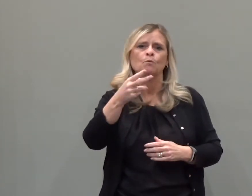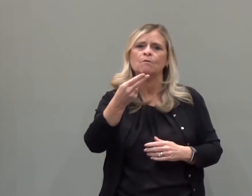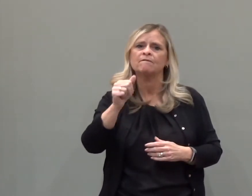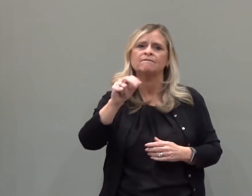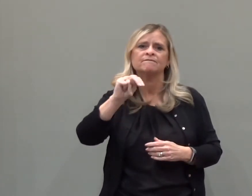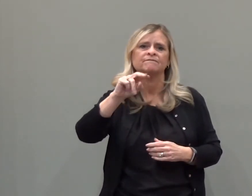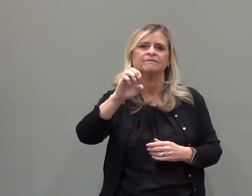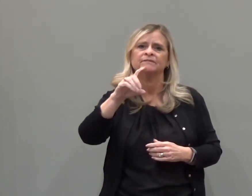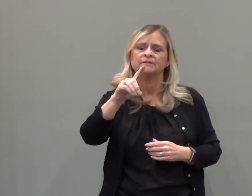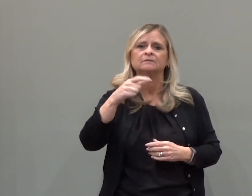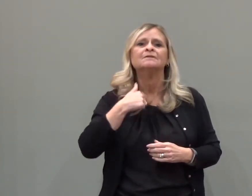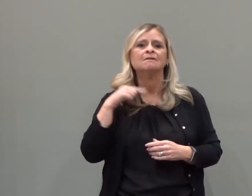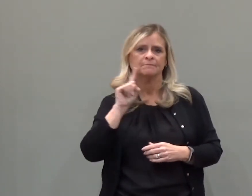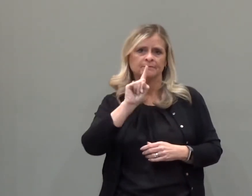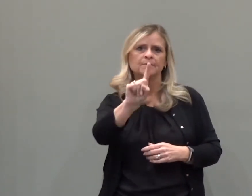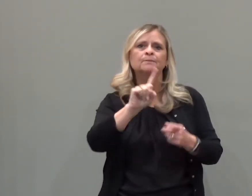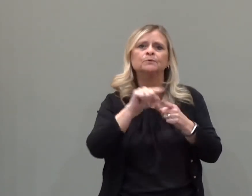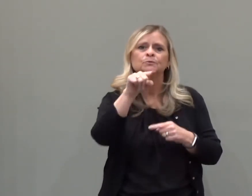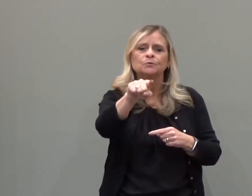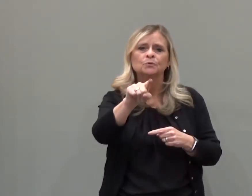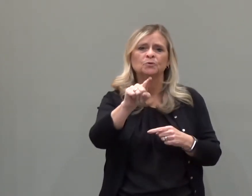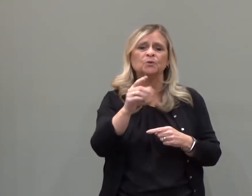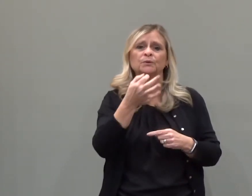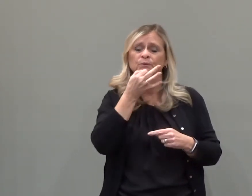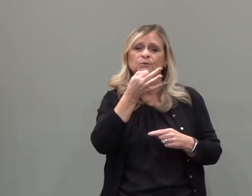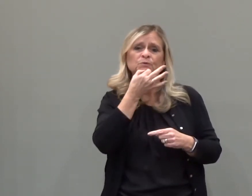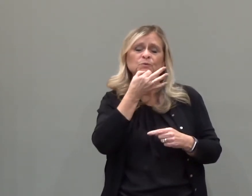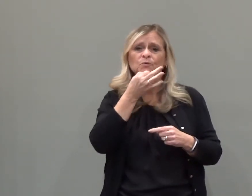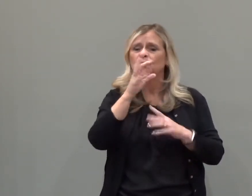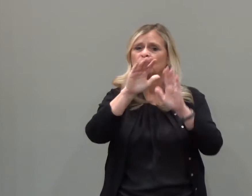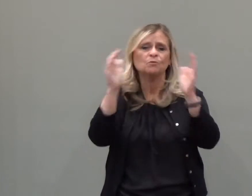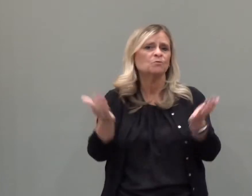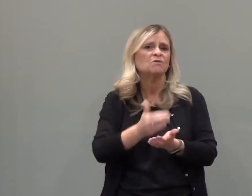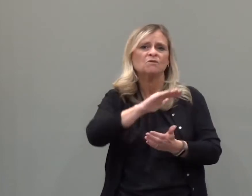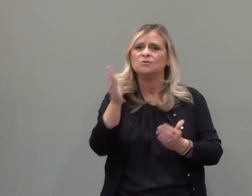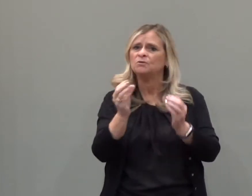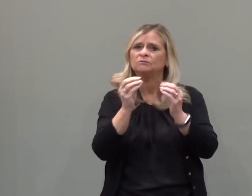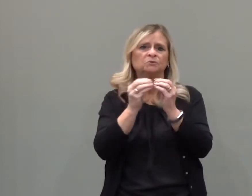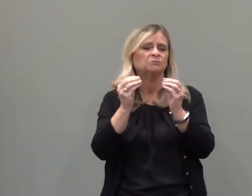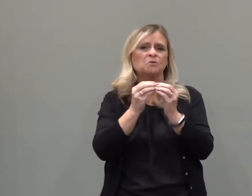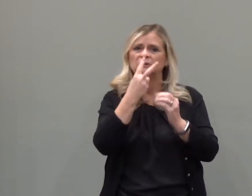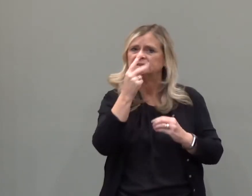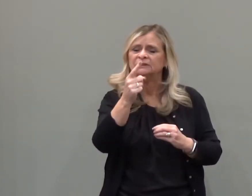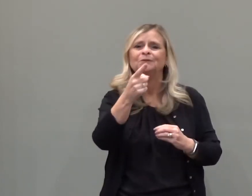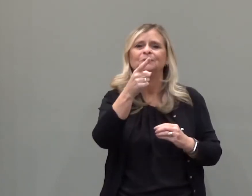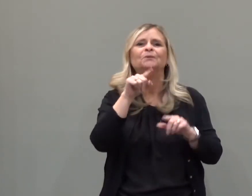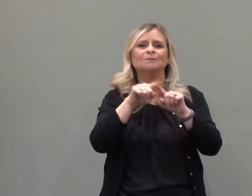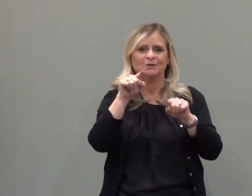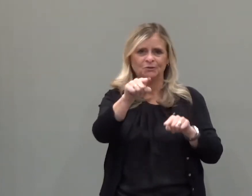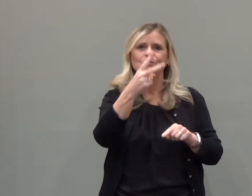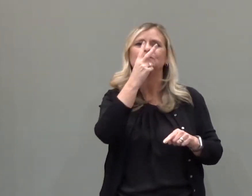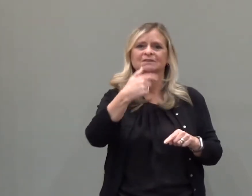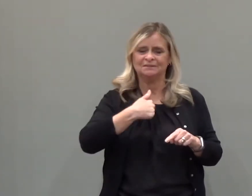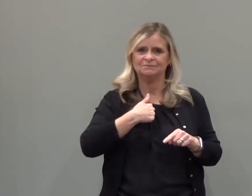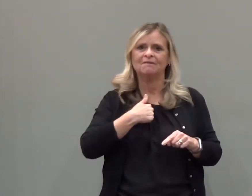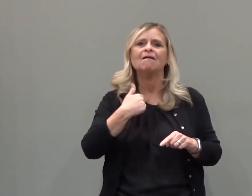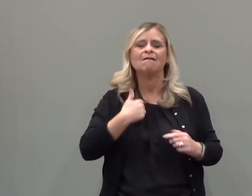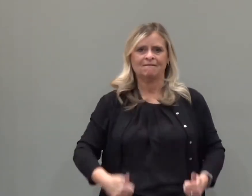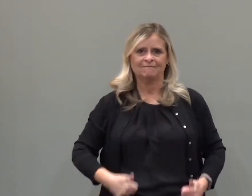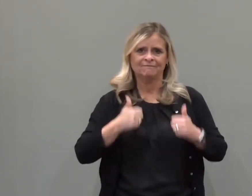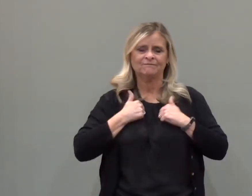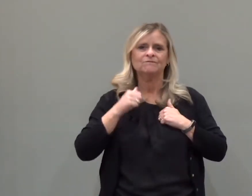I'm coming to you. In a little while, the world will no longer see me, but you will see me. Because I